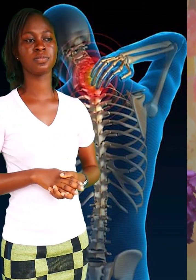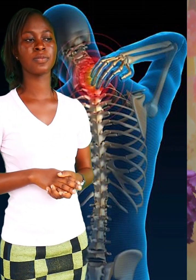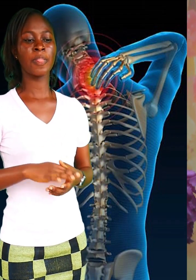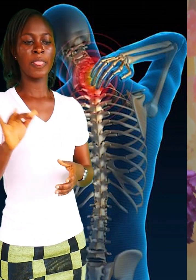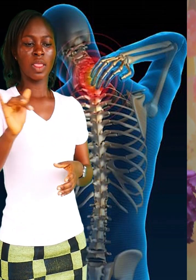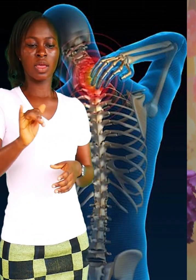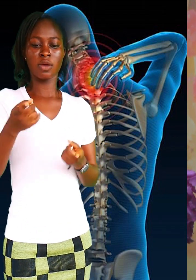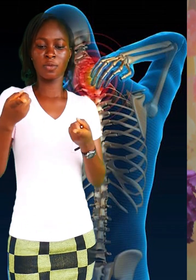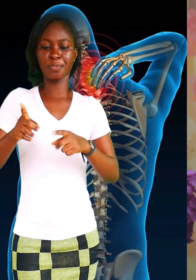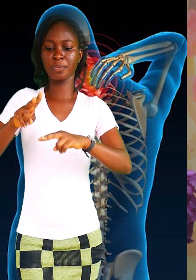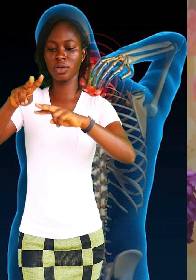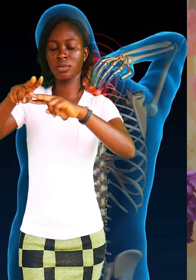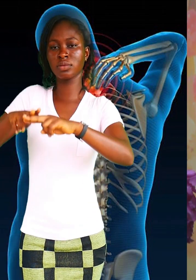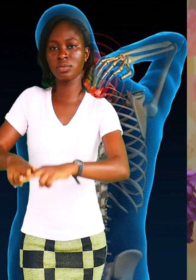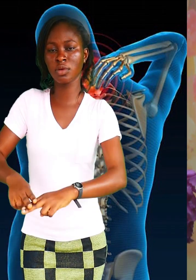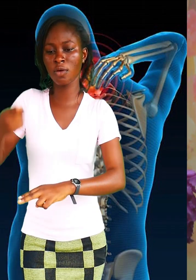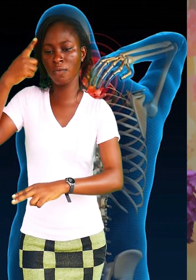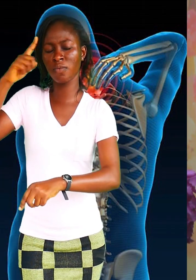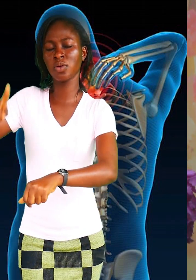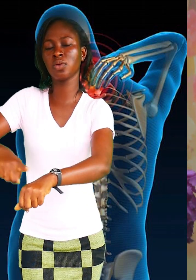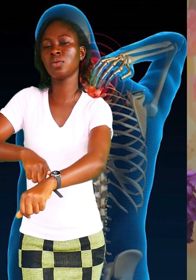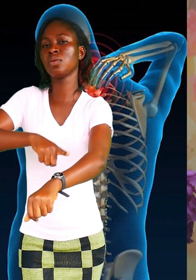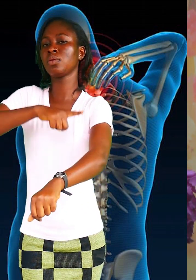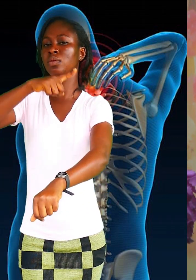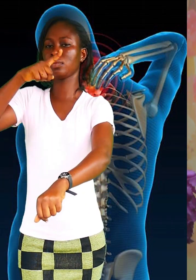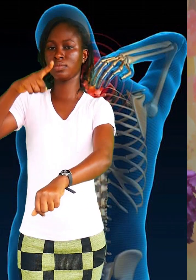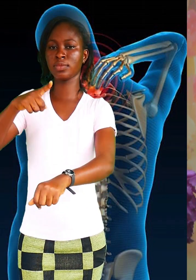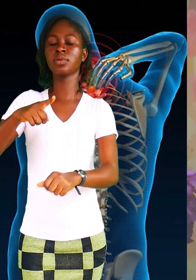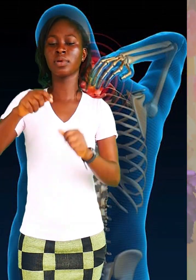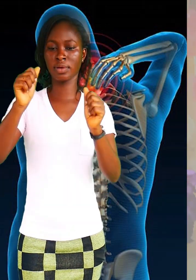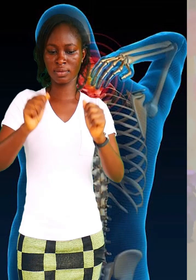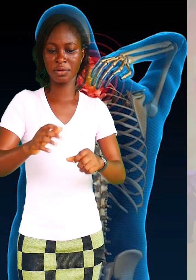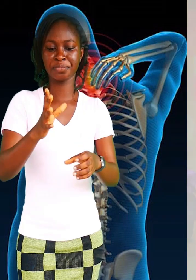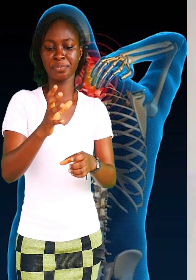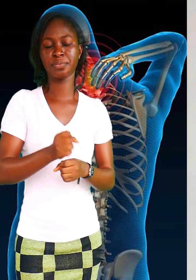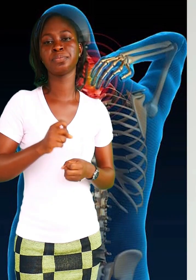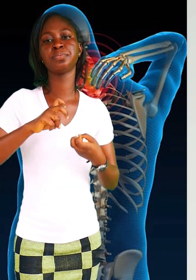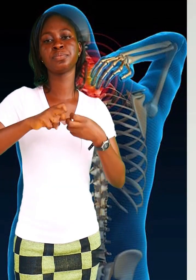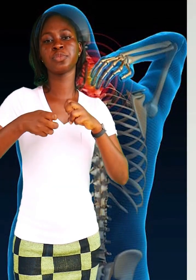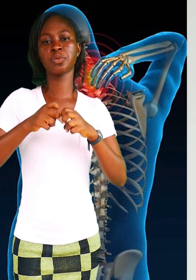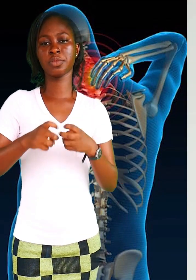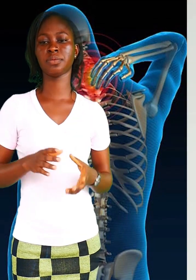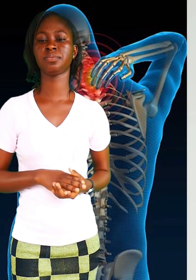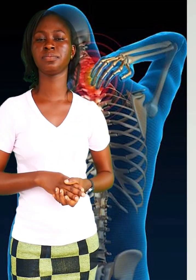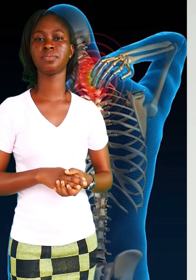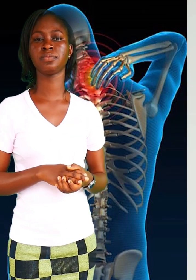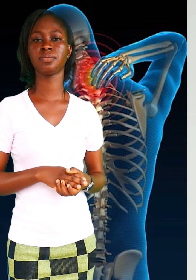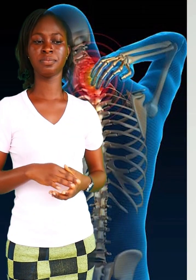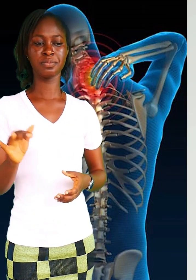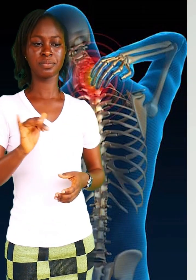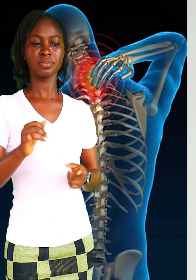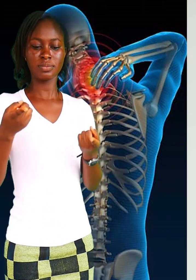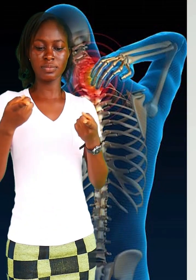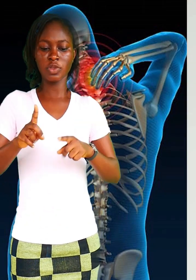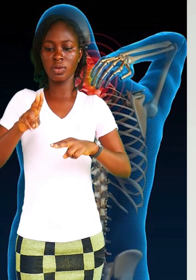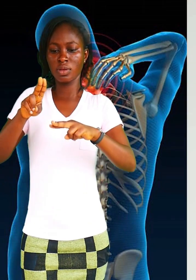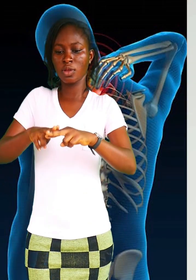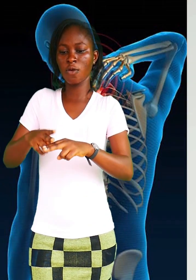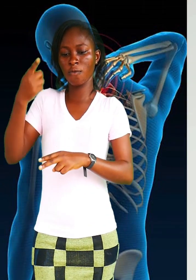to Nasan so cha, and also bit many how a was Sicino. At an asset to say, what Nasa brood on